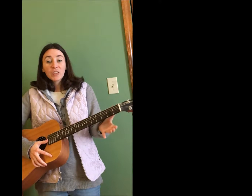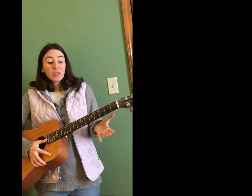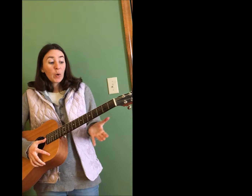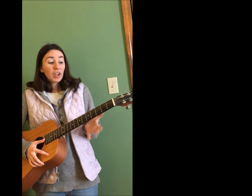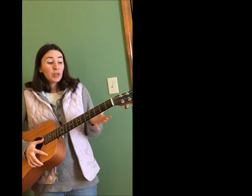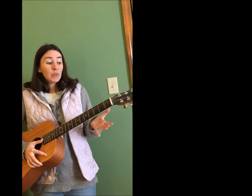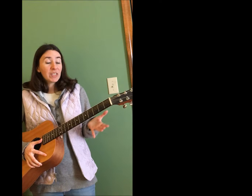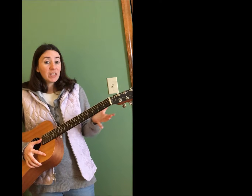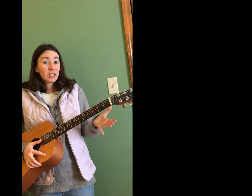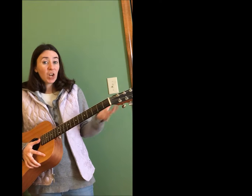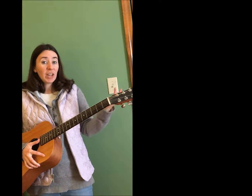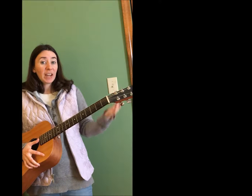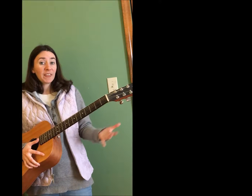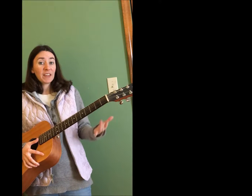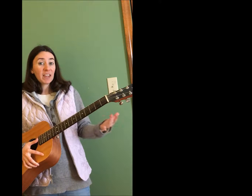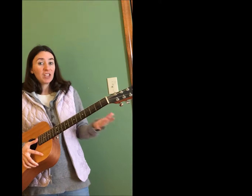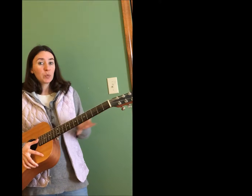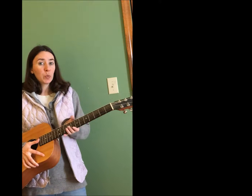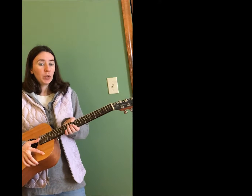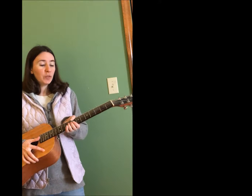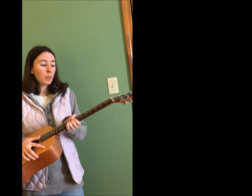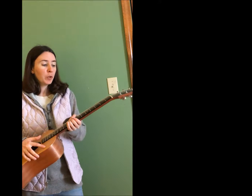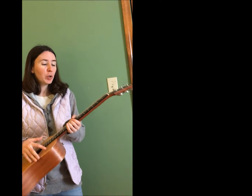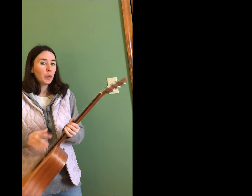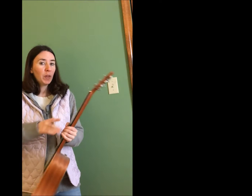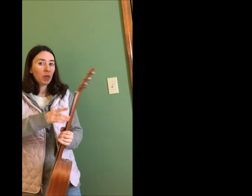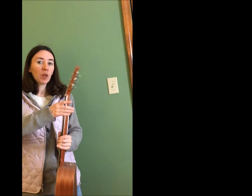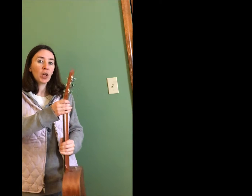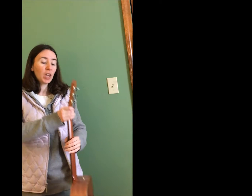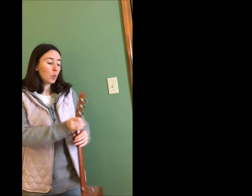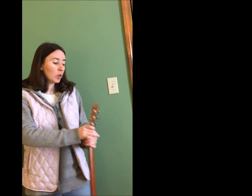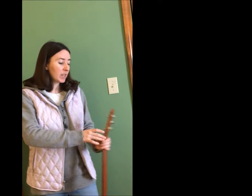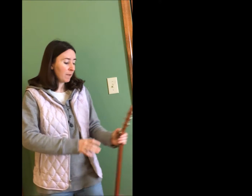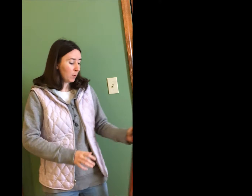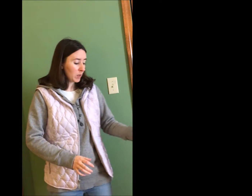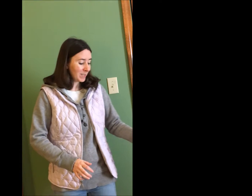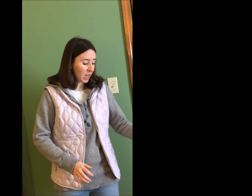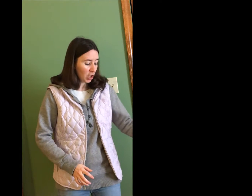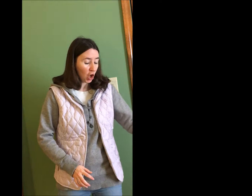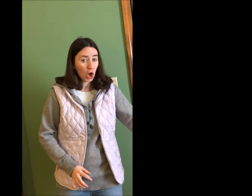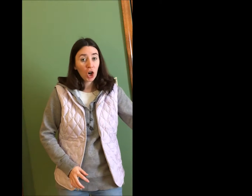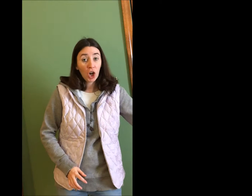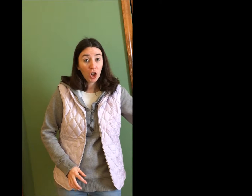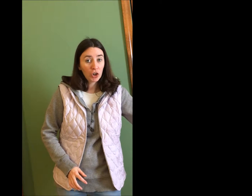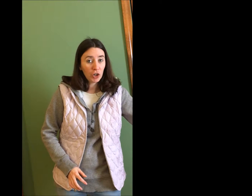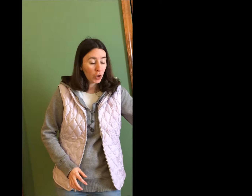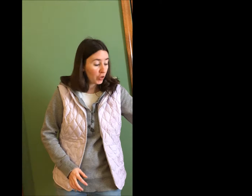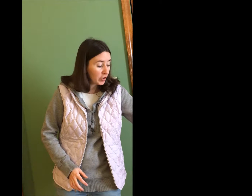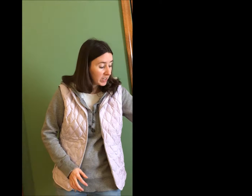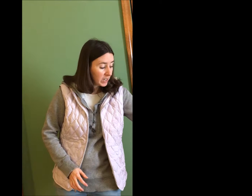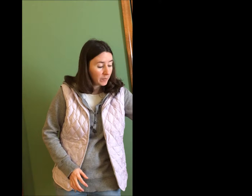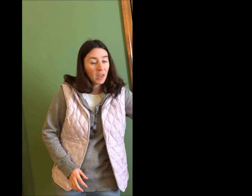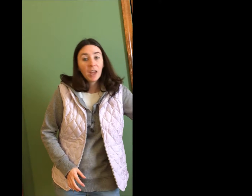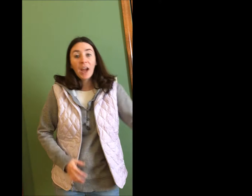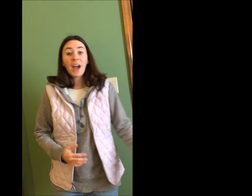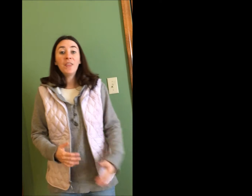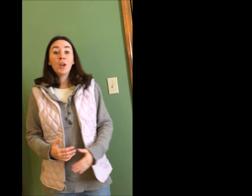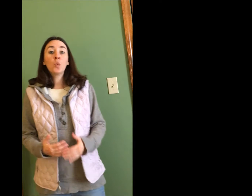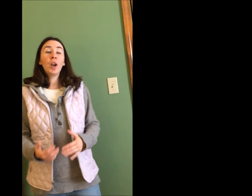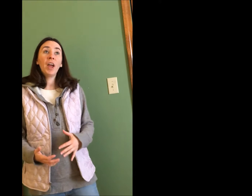So I use this song and get the kids really familiar with it. The key words I focus on are hungry and thirsty, and then